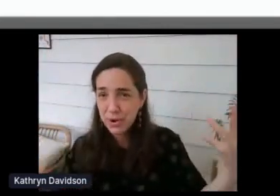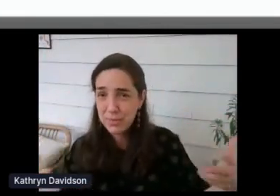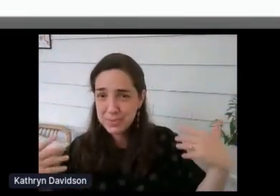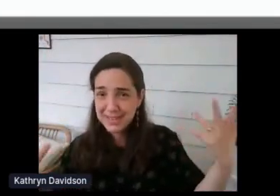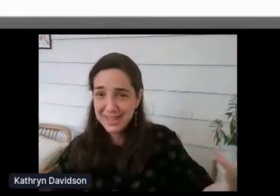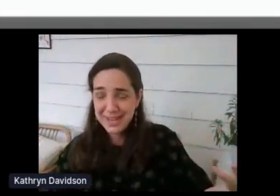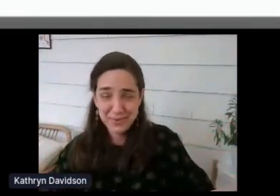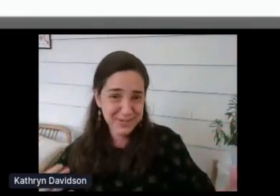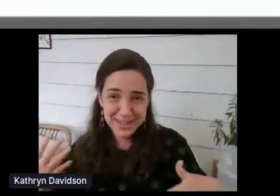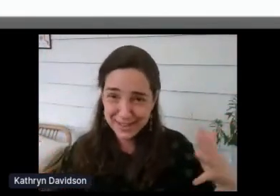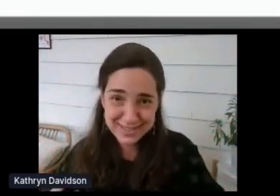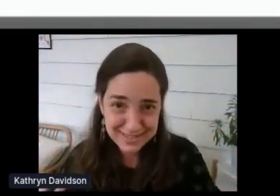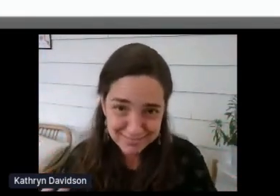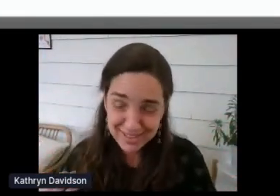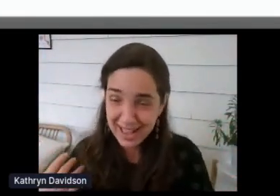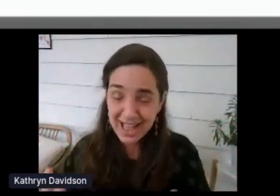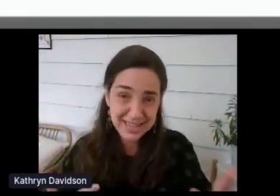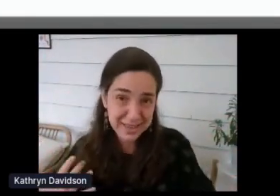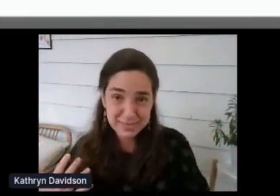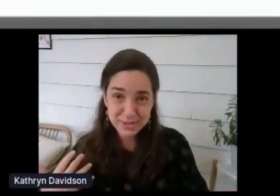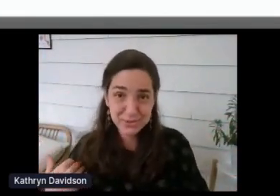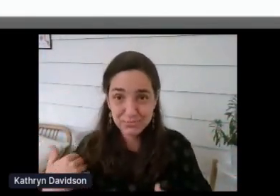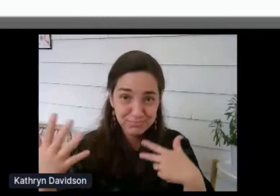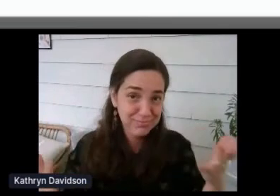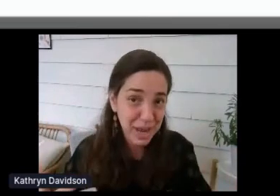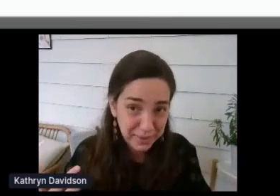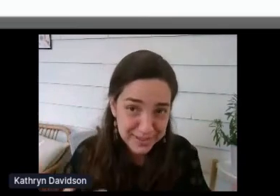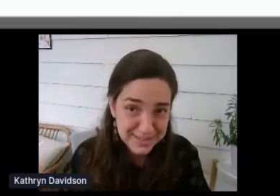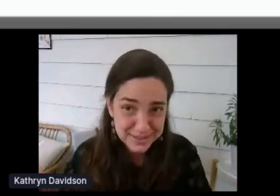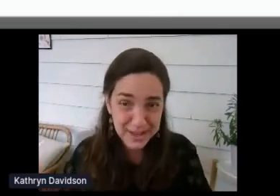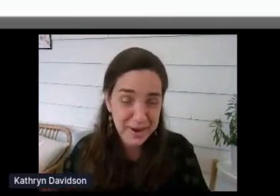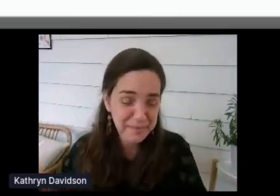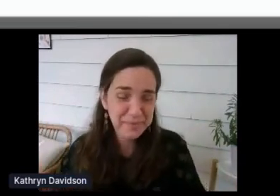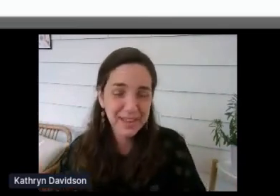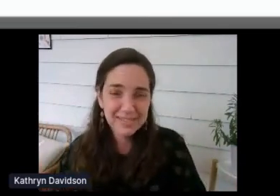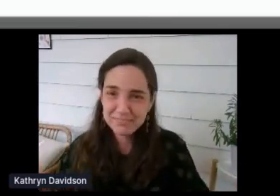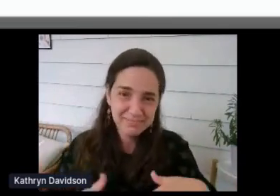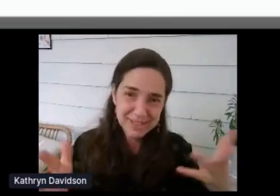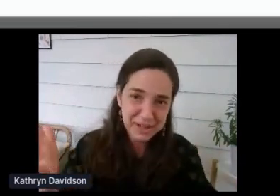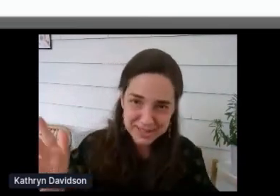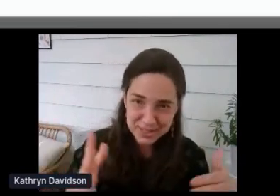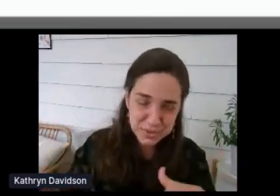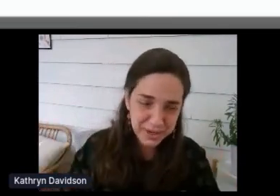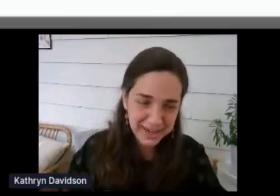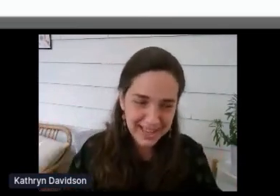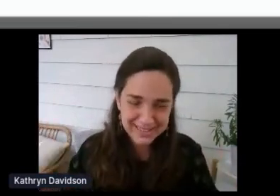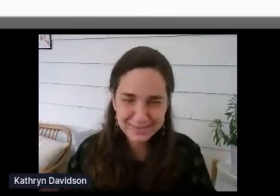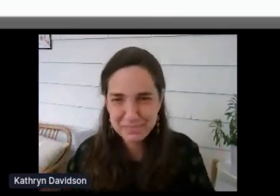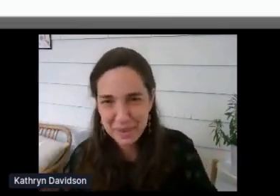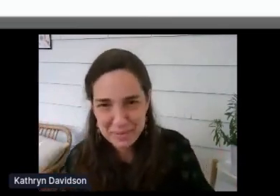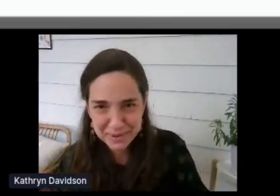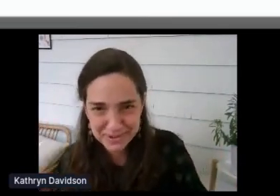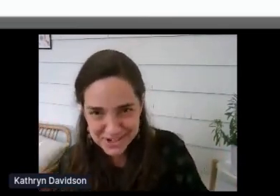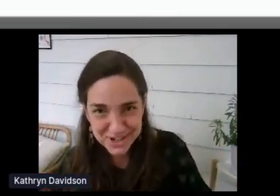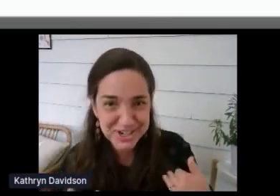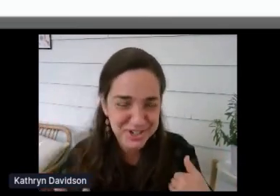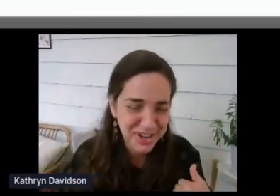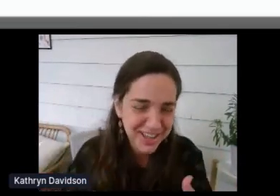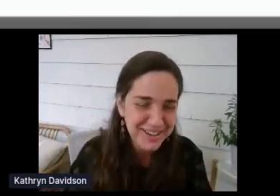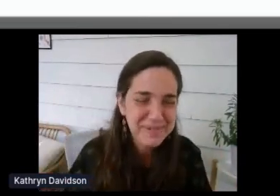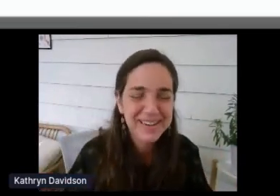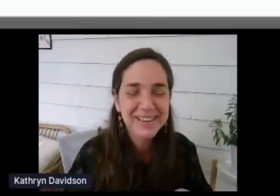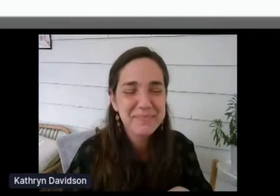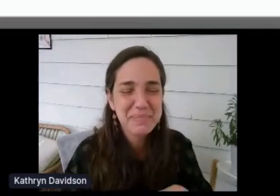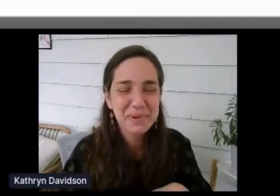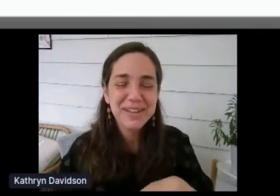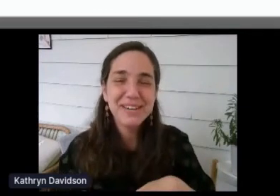these prompts. And we're just asking them to tell us tell us a story, and a lot of people don't gesture. I gesture a